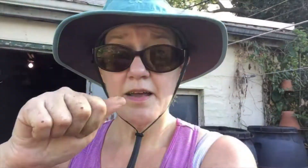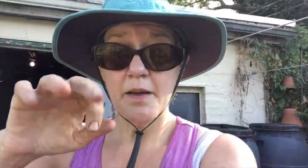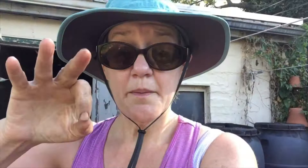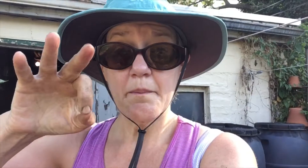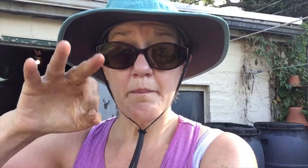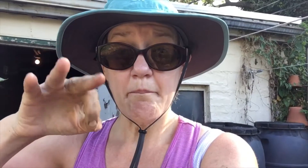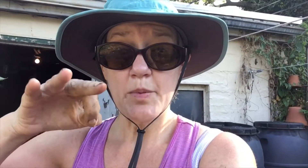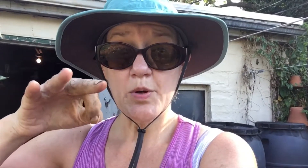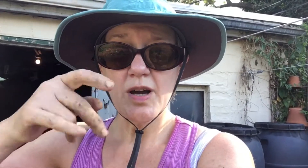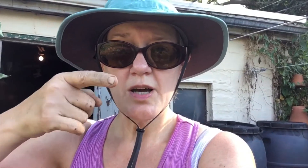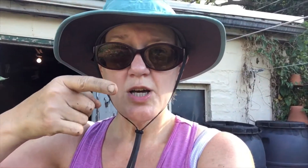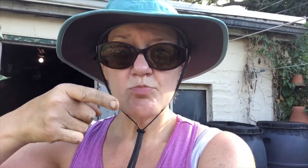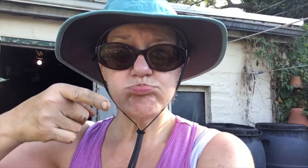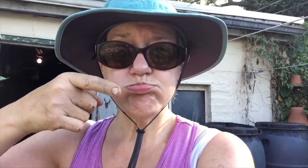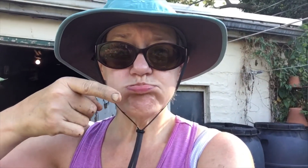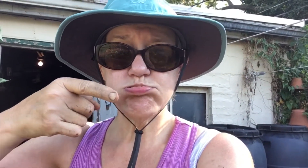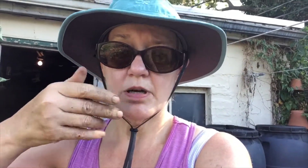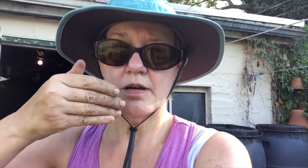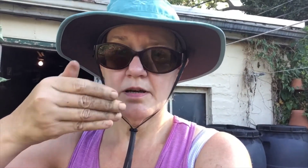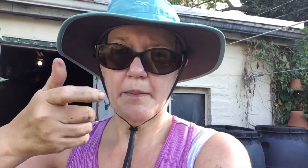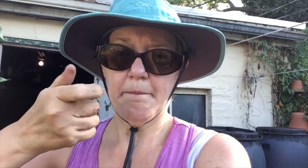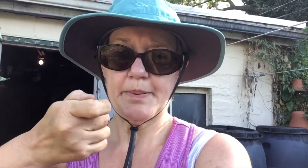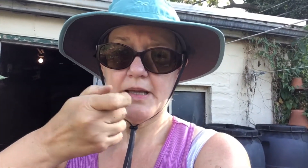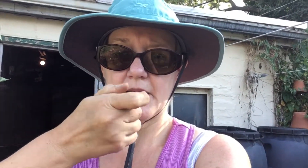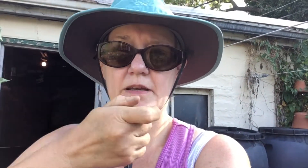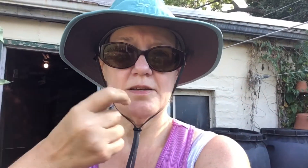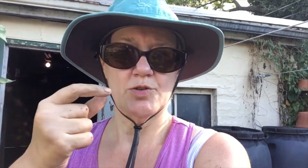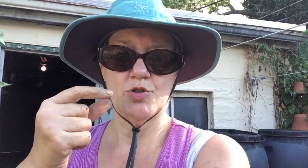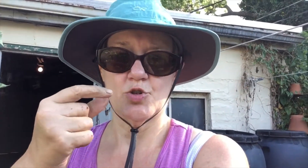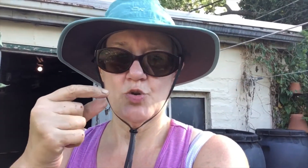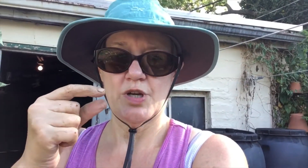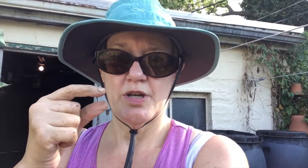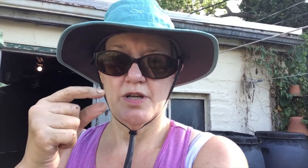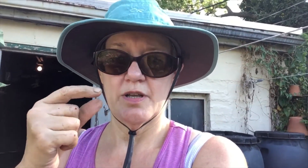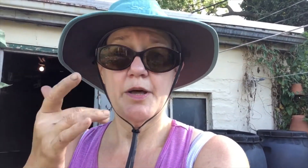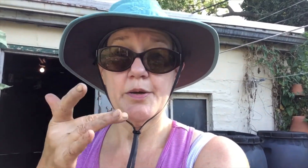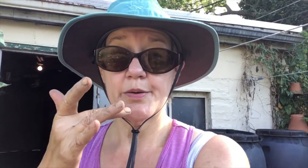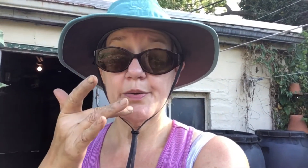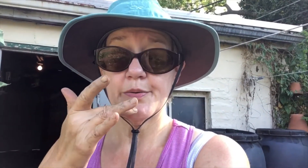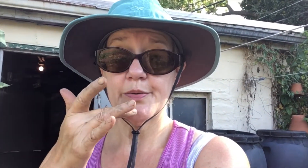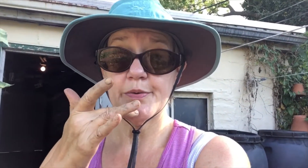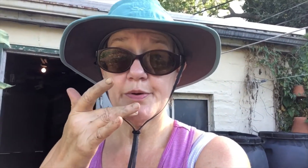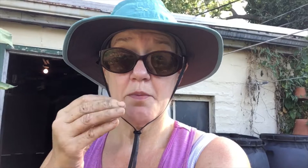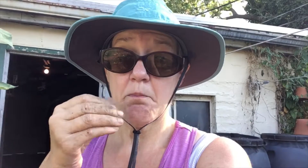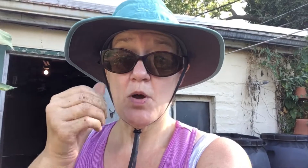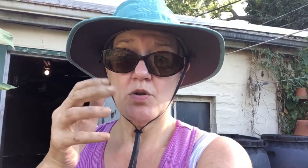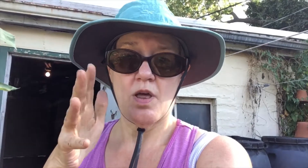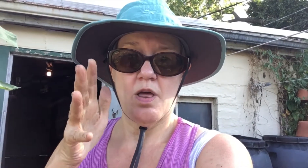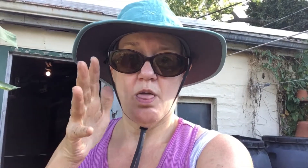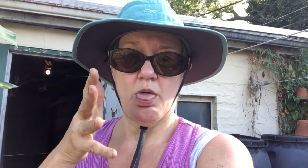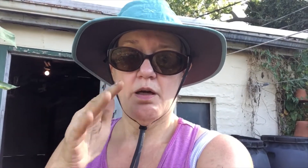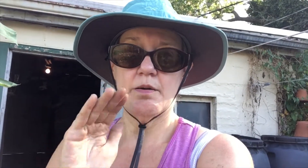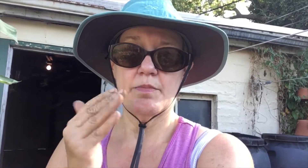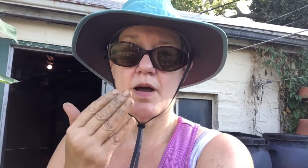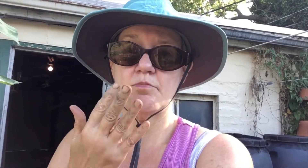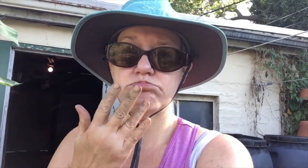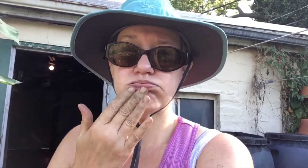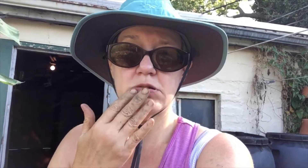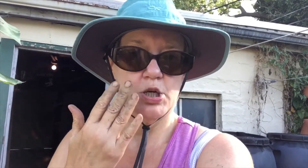So any peppers that are struggling, I'm going to go ahead and pick them while they're green. I prefer to wait until they change colors